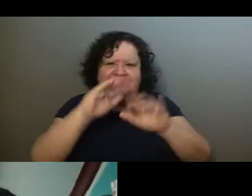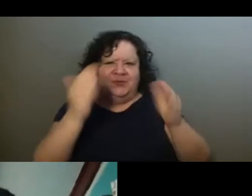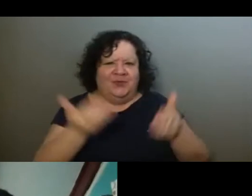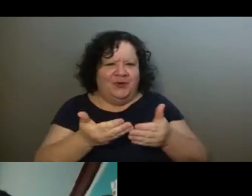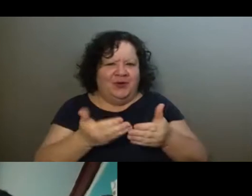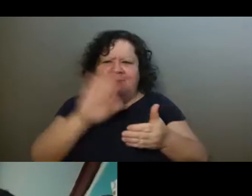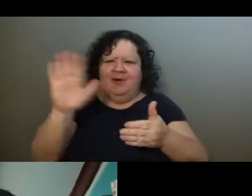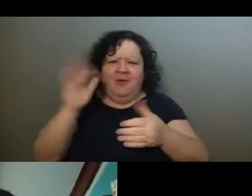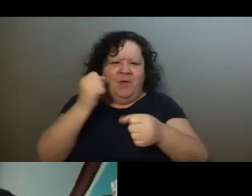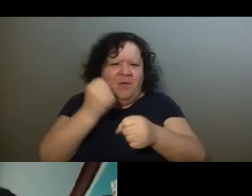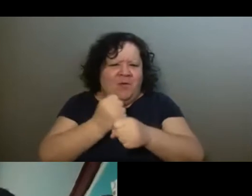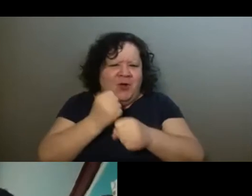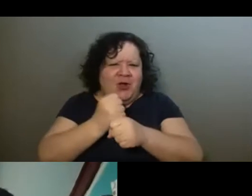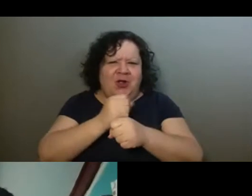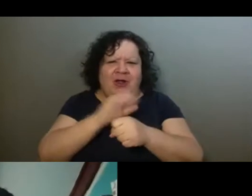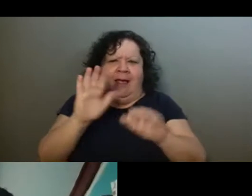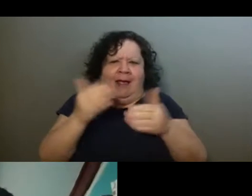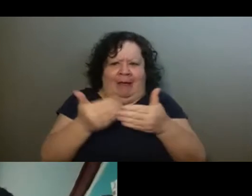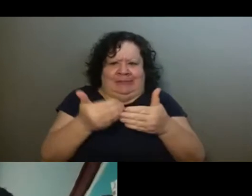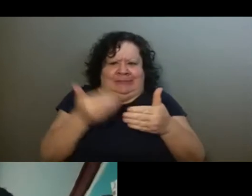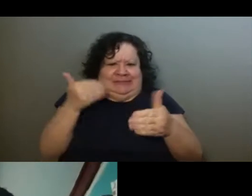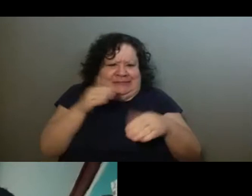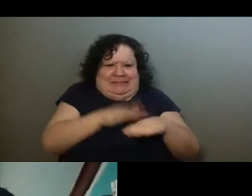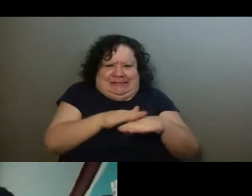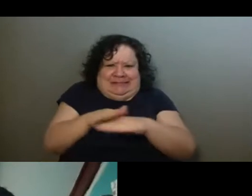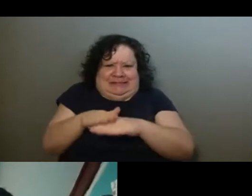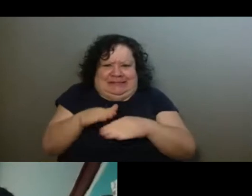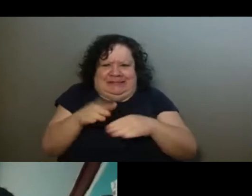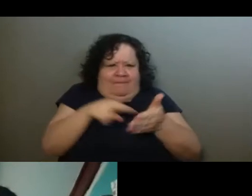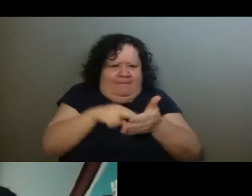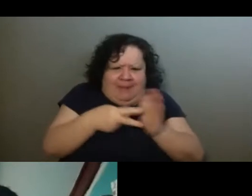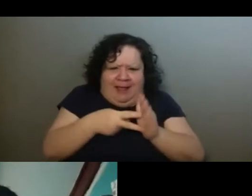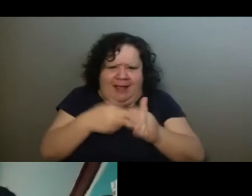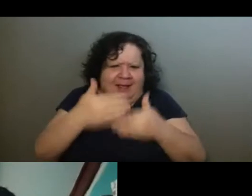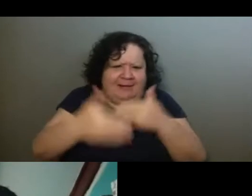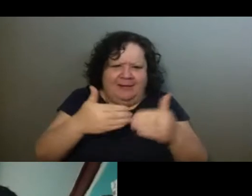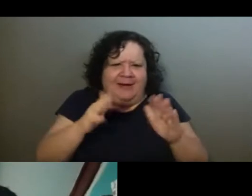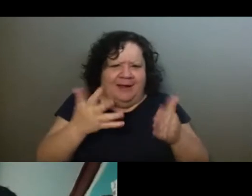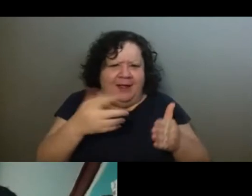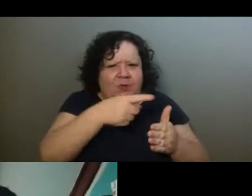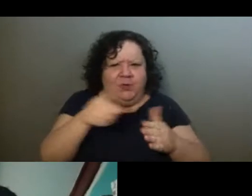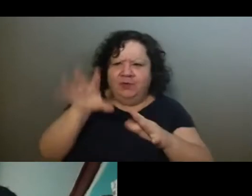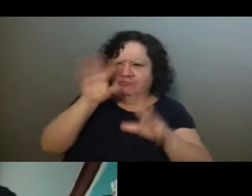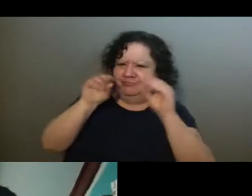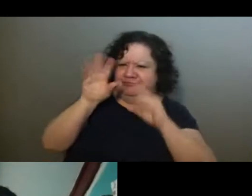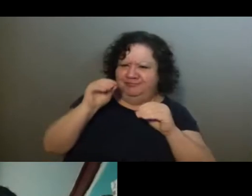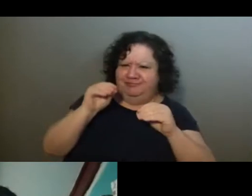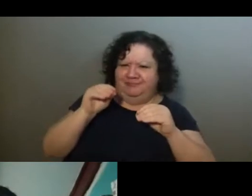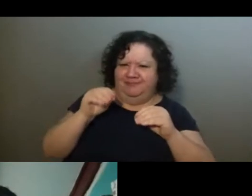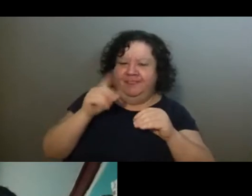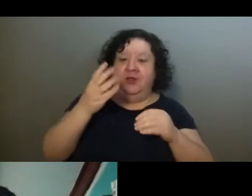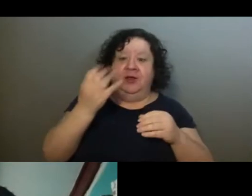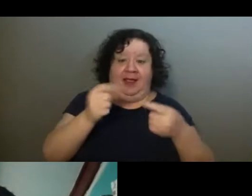preparedness. Now for the third question, to hear from the perspective of regional organizations of persons with